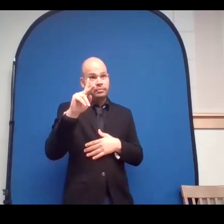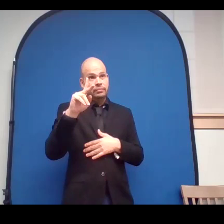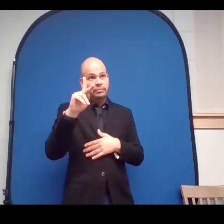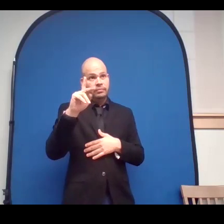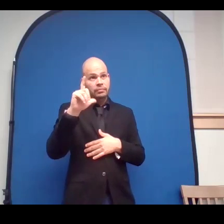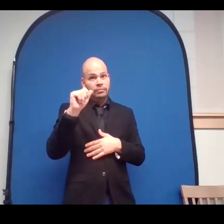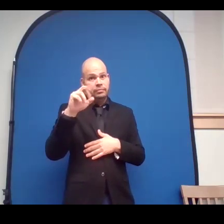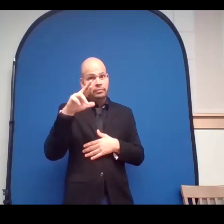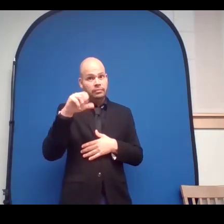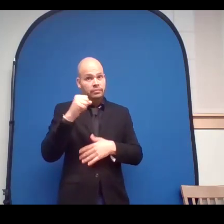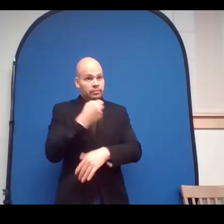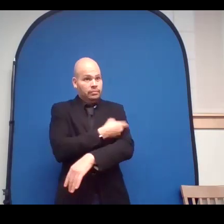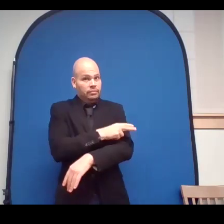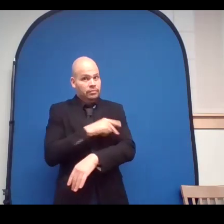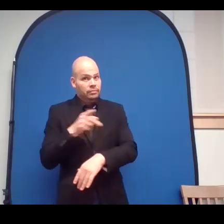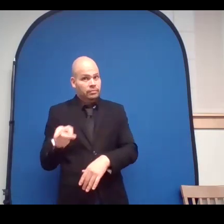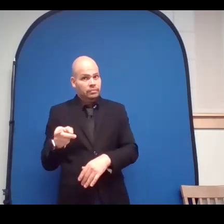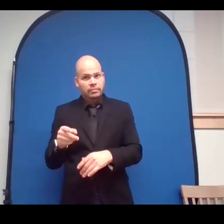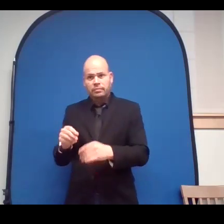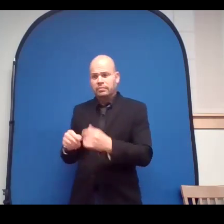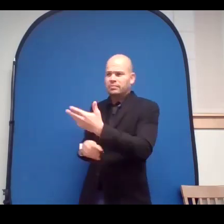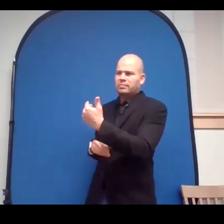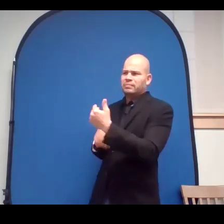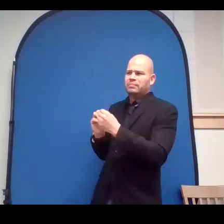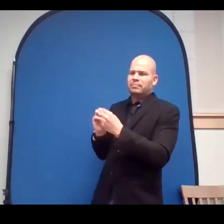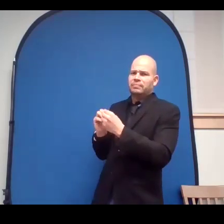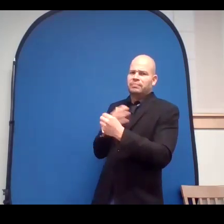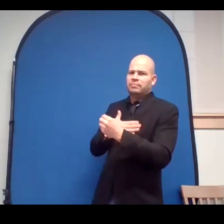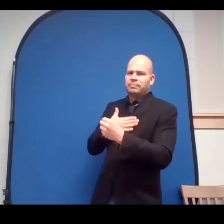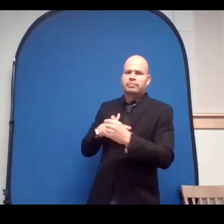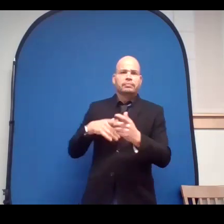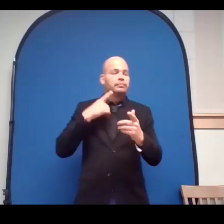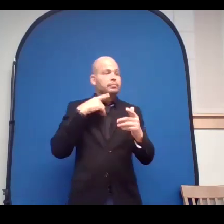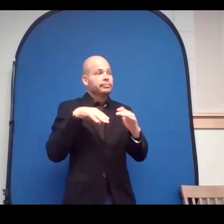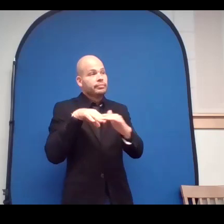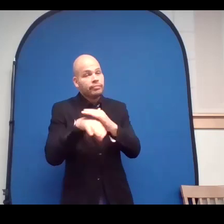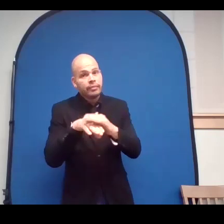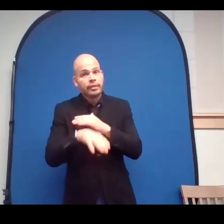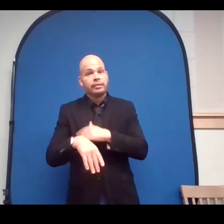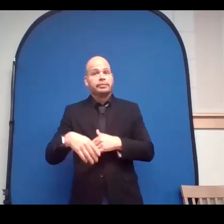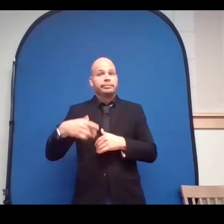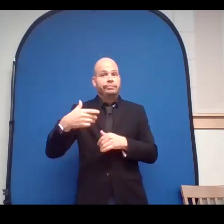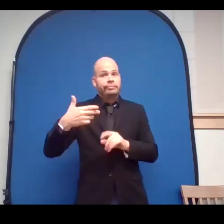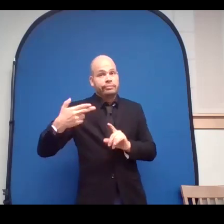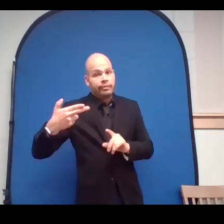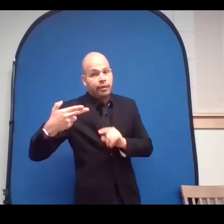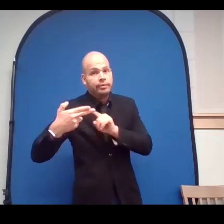sir? His access to firearms. Trying to restrict his access to firearms, like the red flag